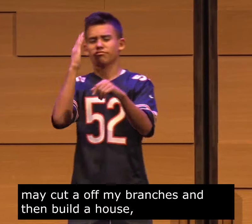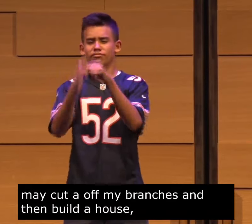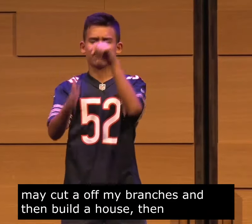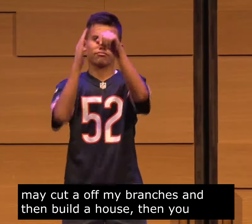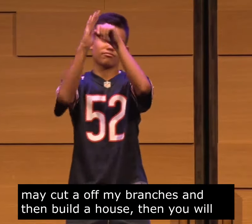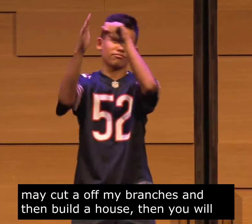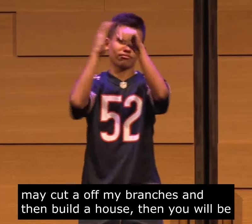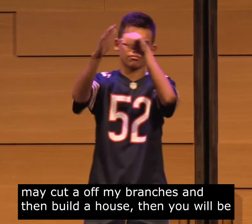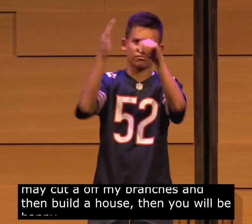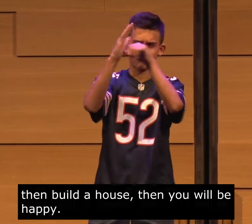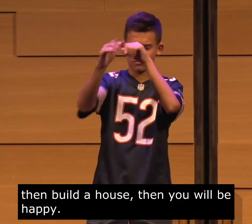will be happy."